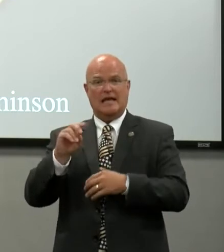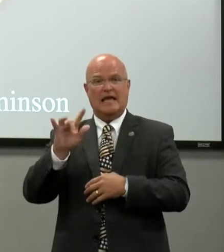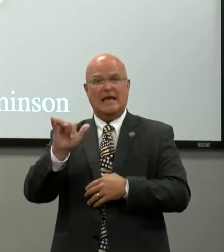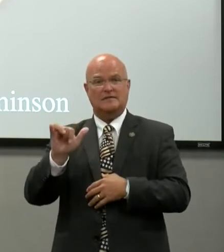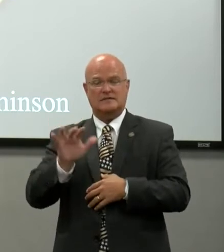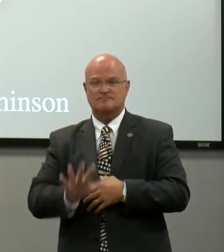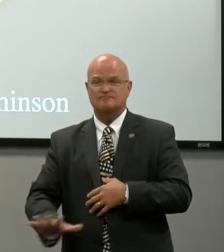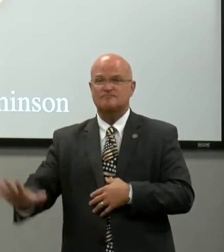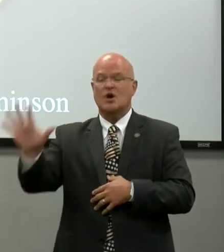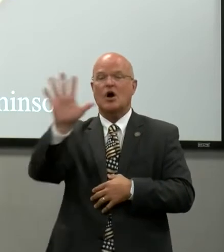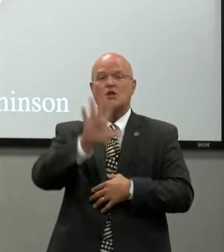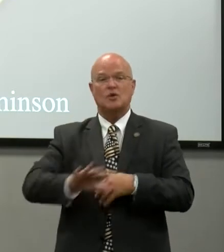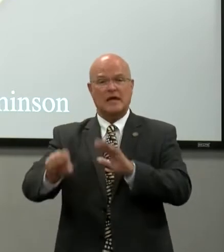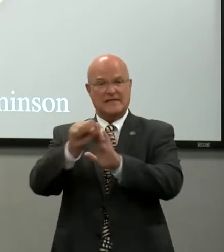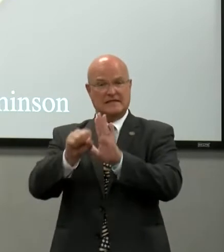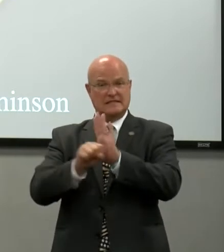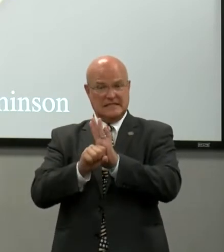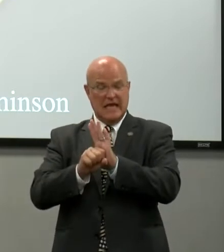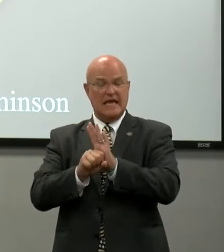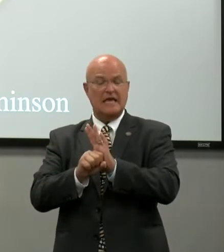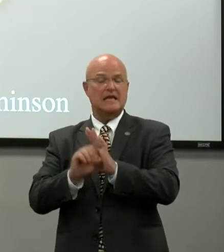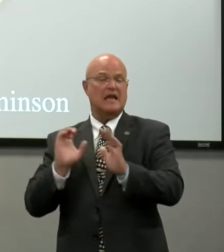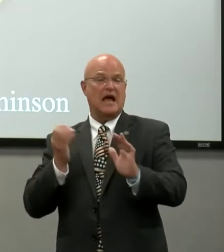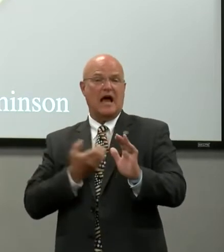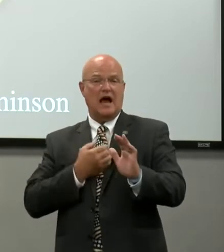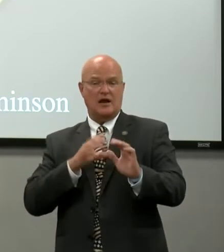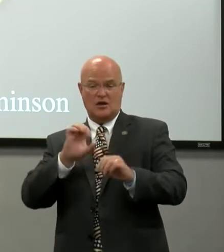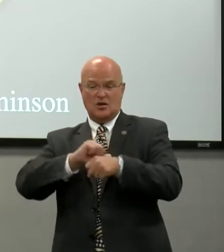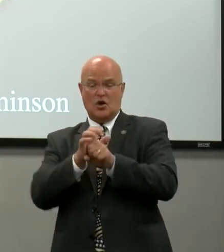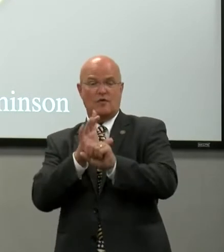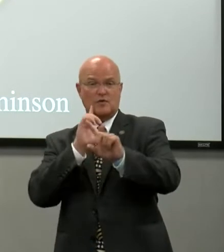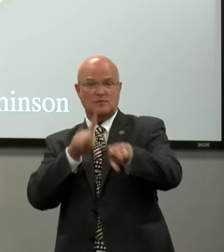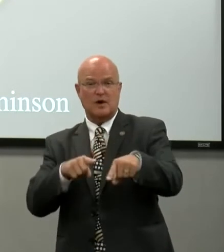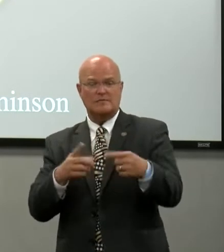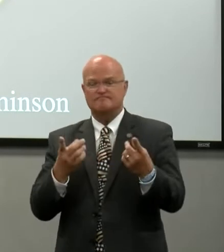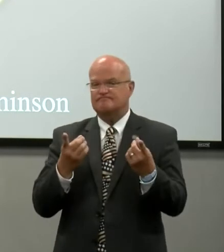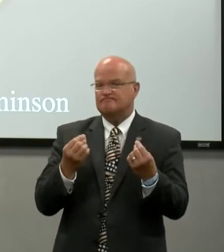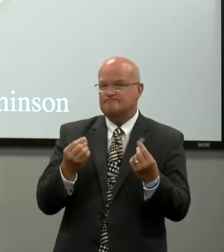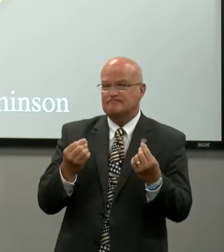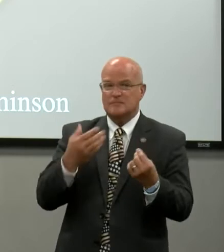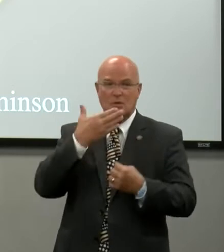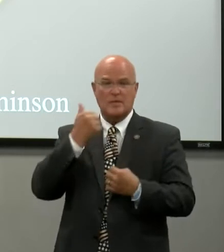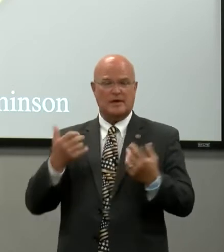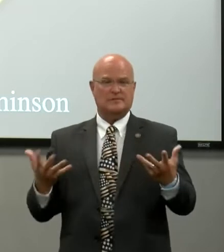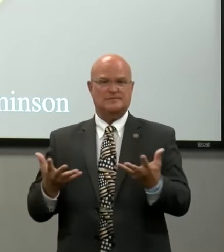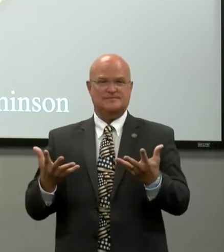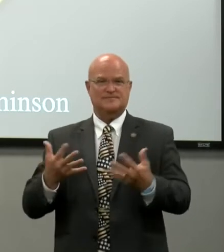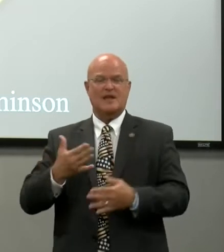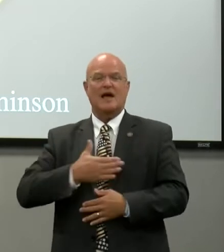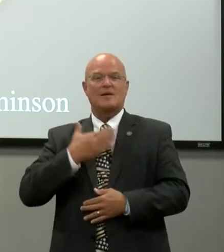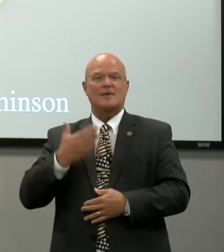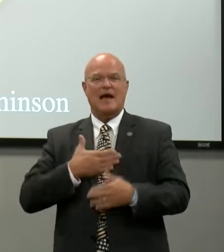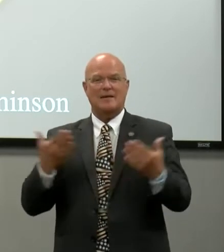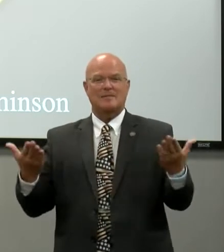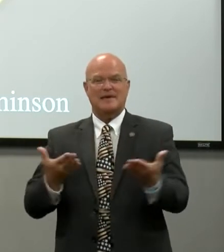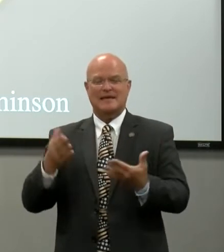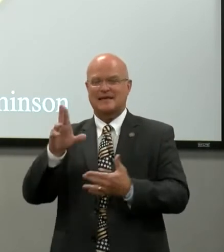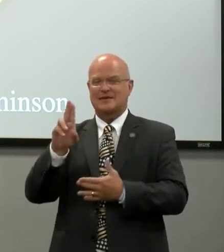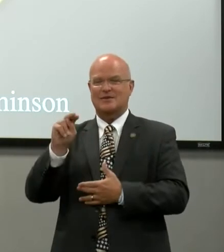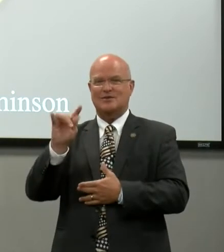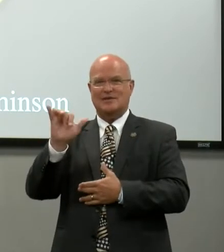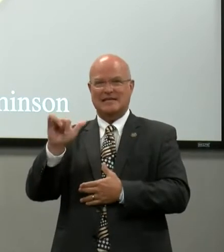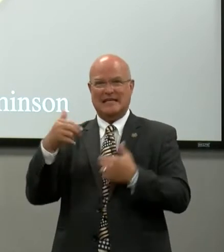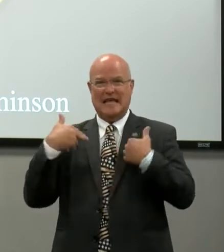the state in terms of our COVID response and what we can do better. I'm very pleased to be on the campus of Unity